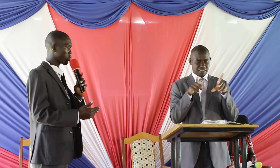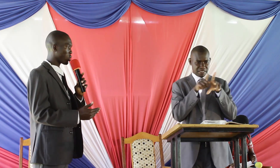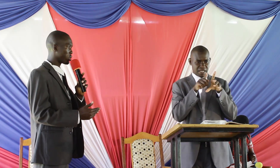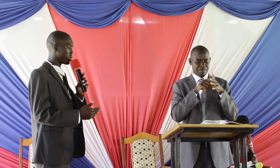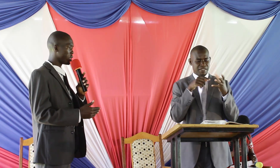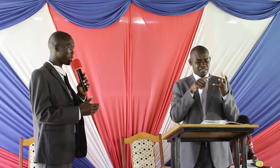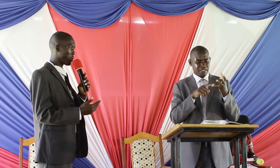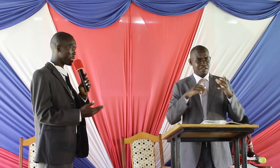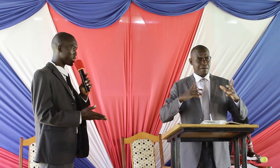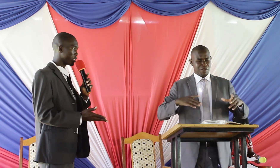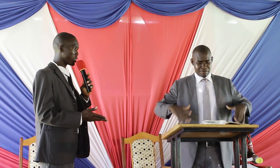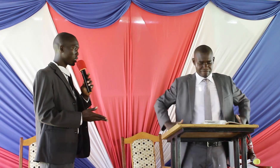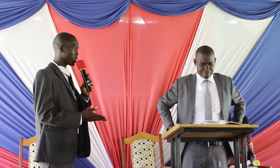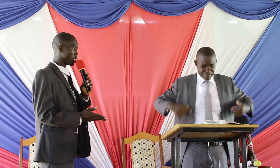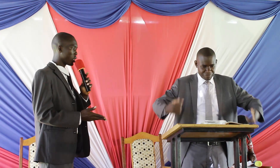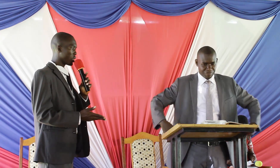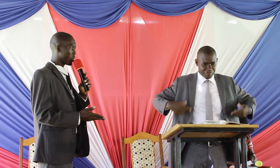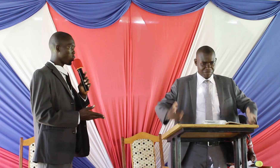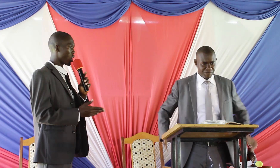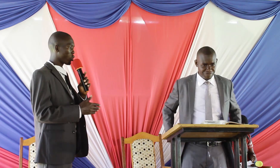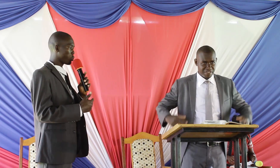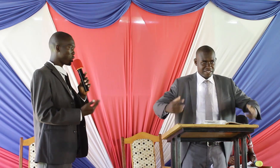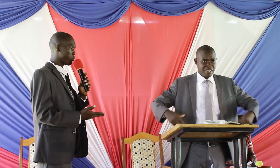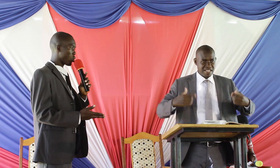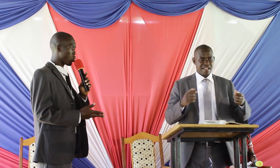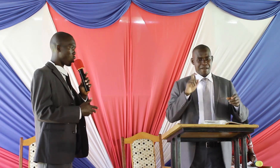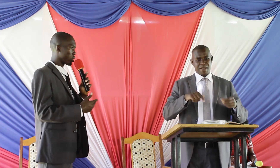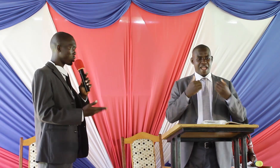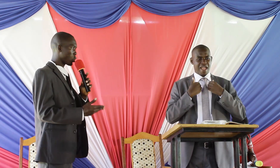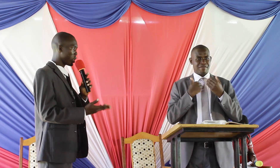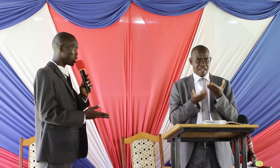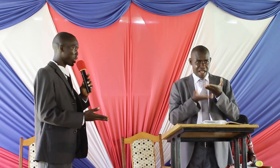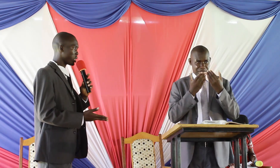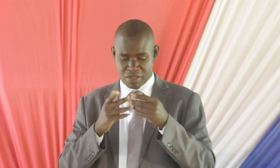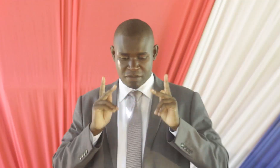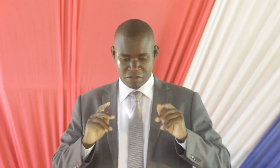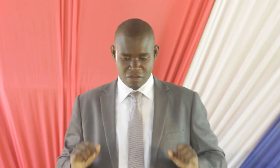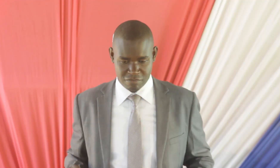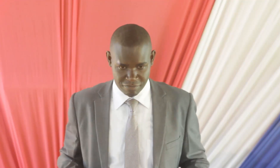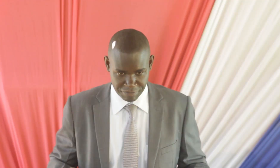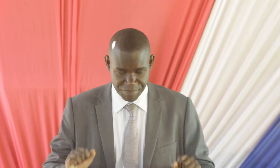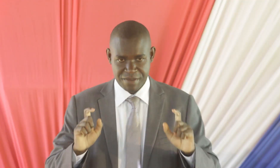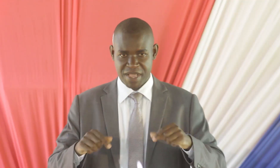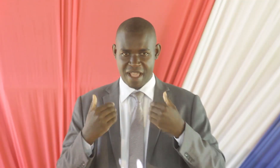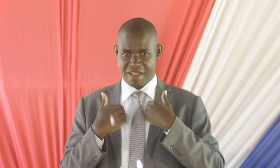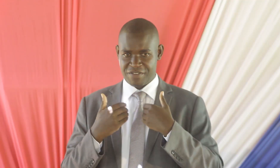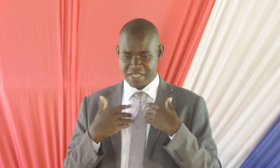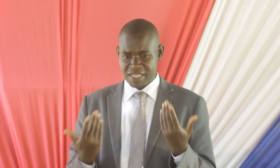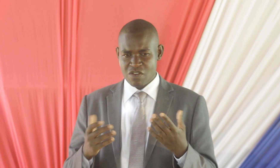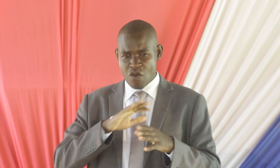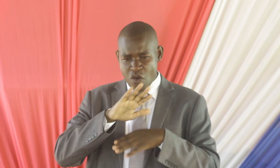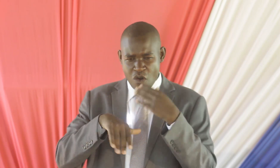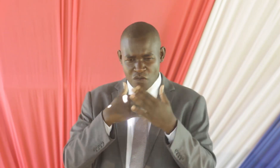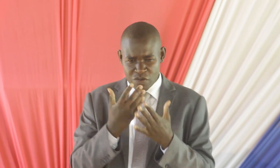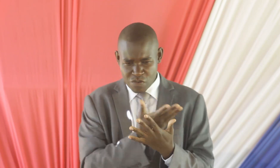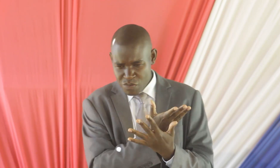we have got interpreters. We have got people who are using wheelchairs. We have got